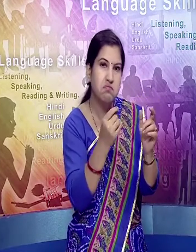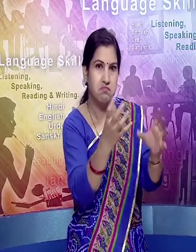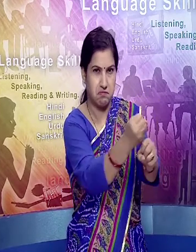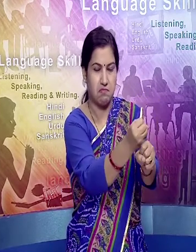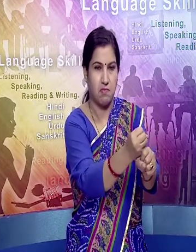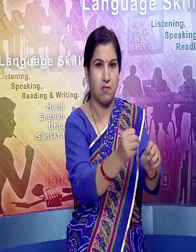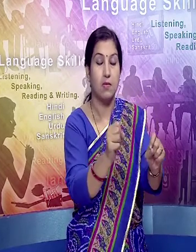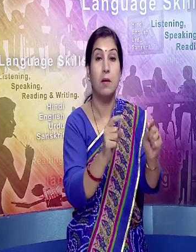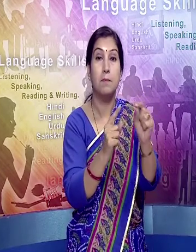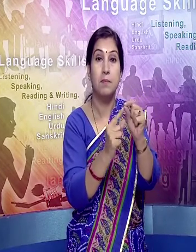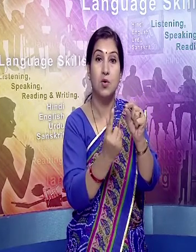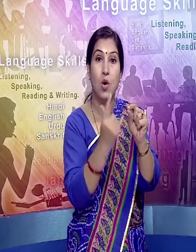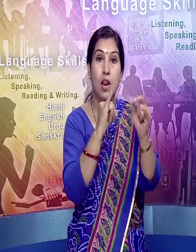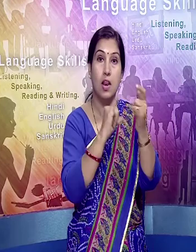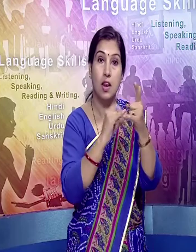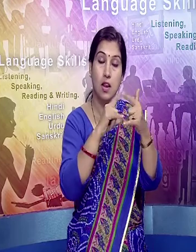Pulses contain good amount of protein